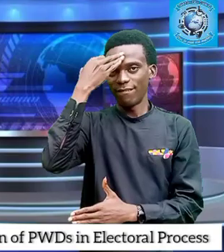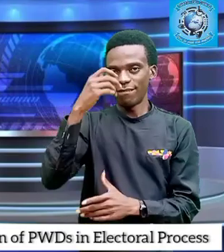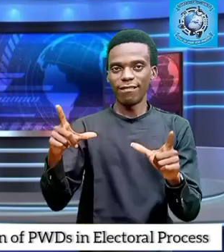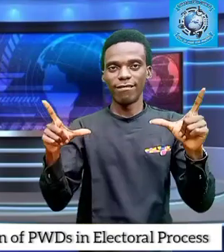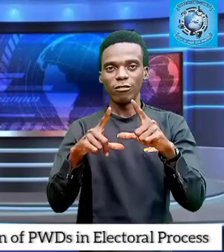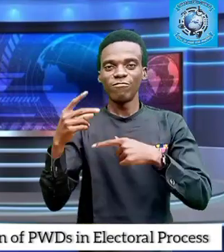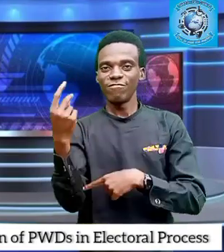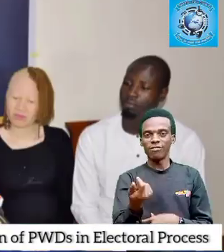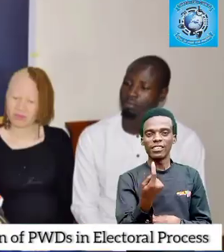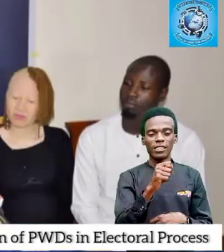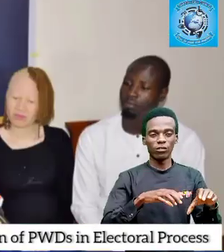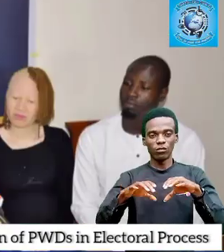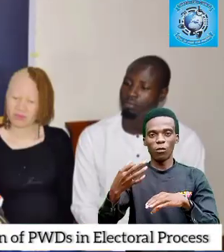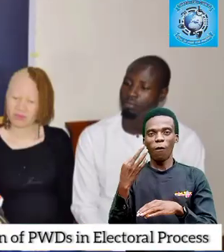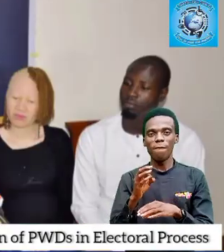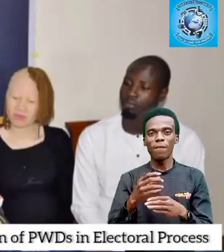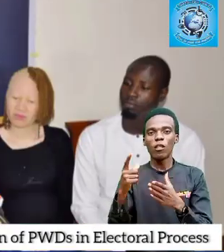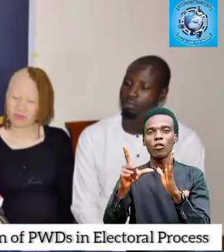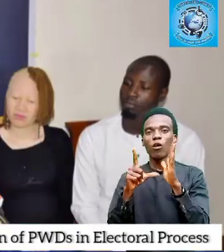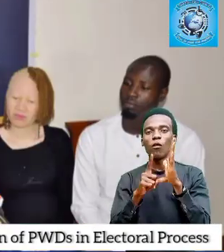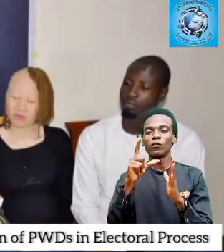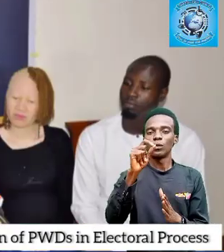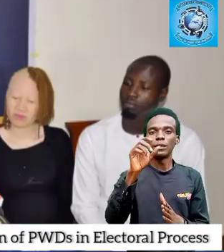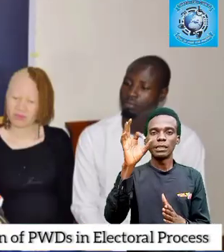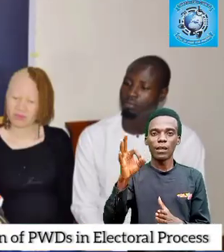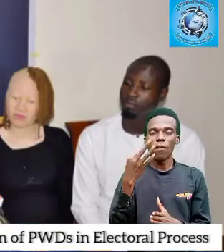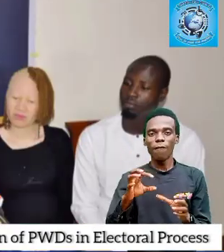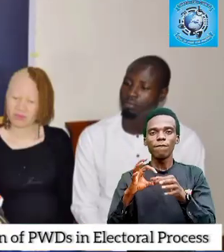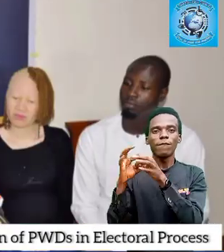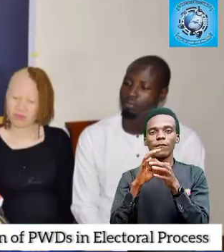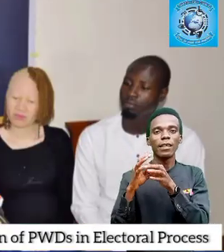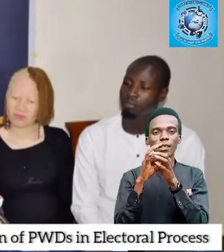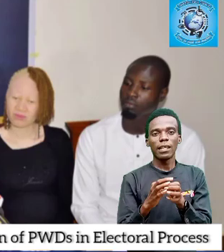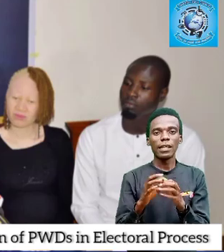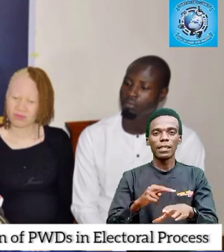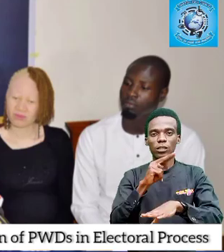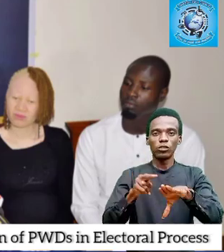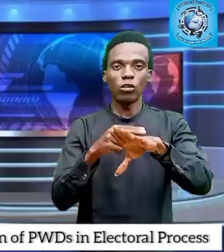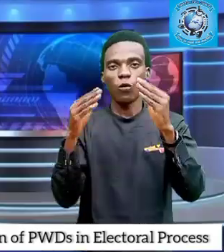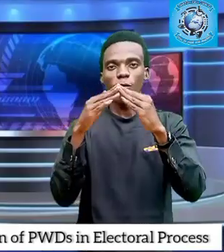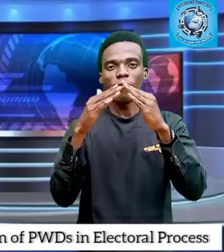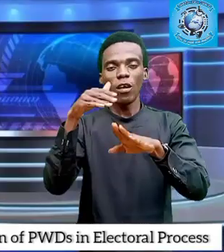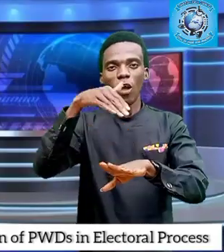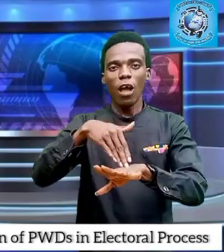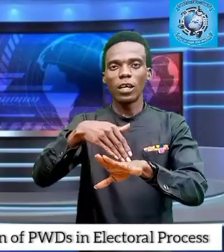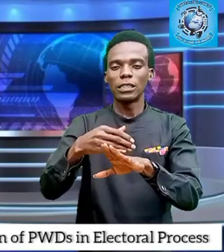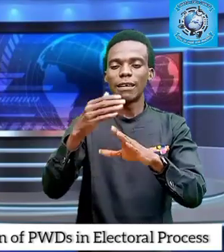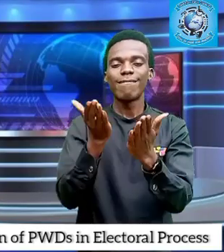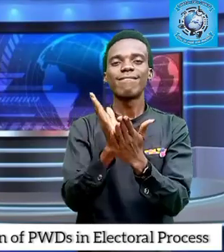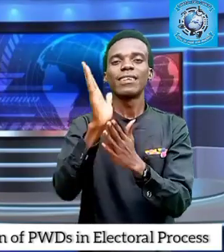fast-track implementation of Article 29 of the United Nations Convention on the Rights and Persons